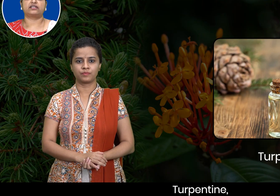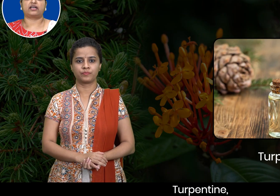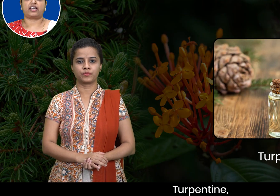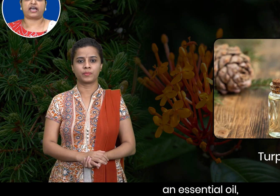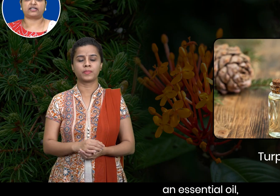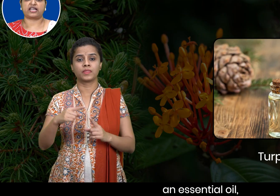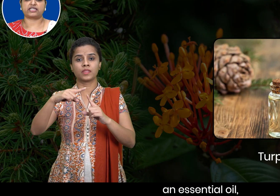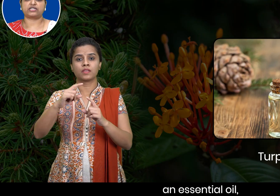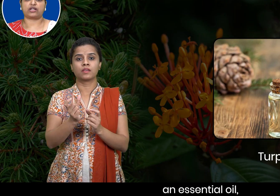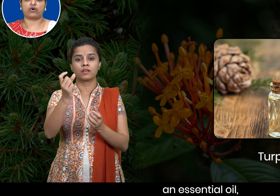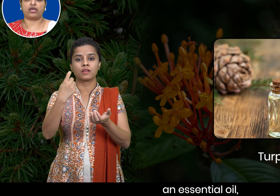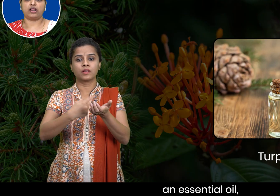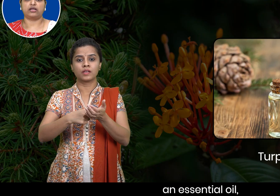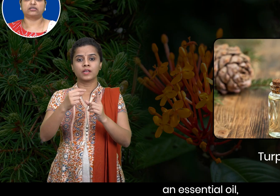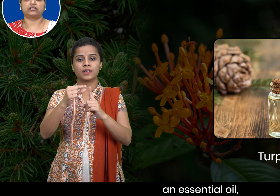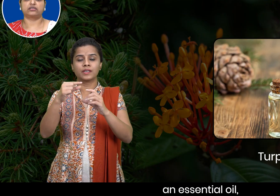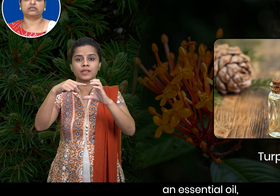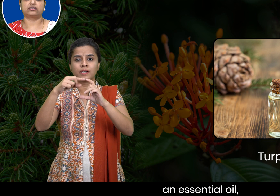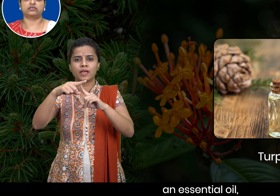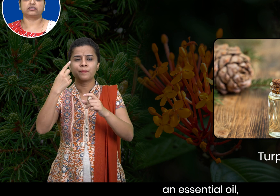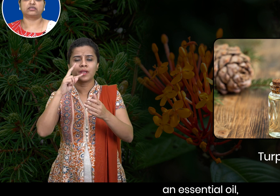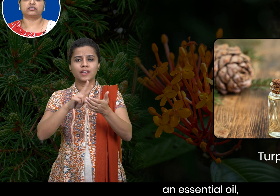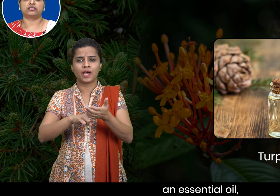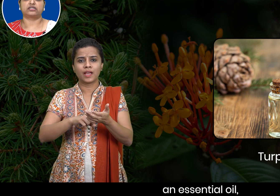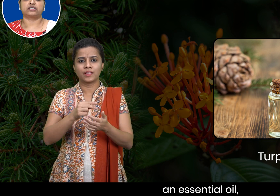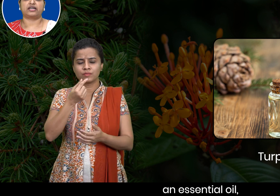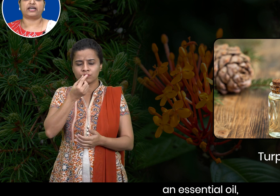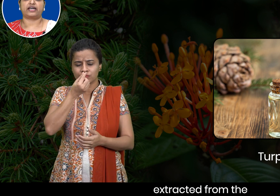Turpentine, an essential oil